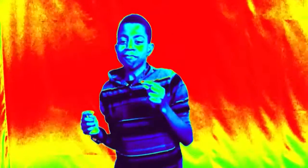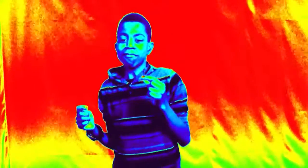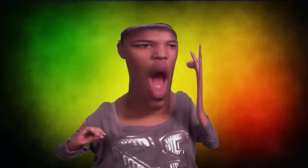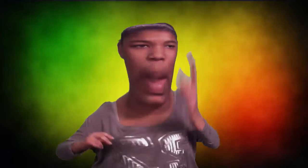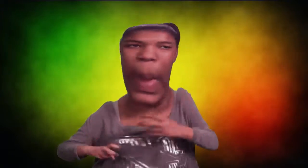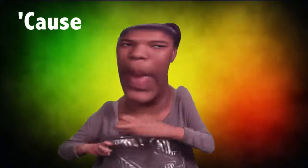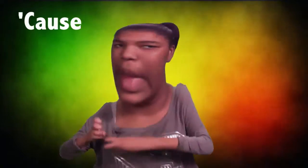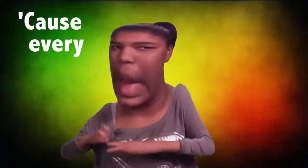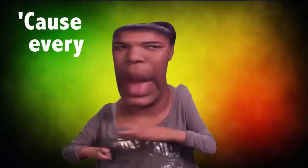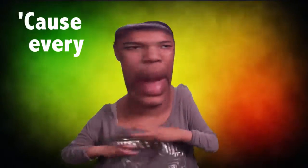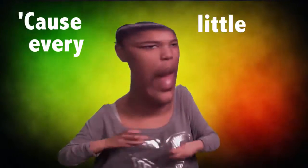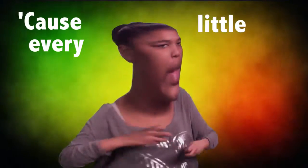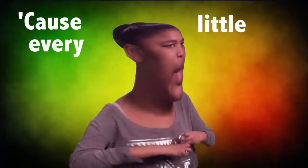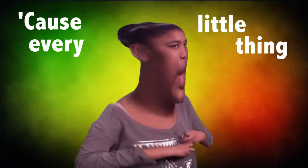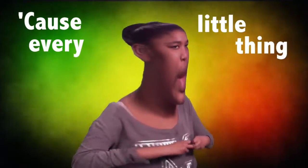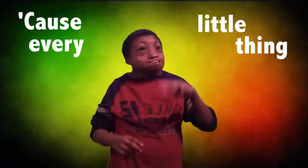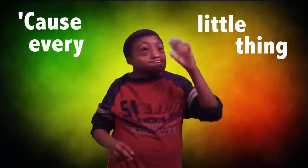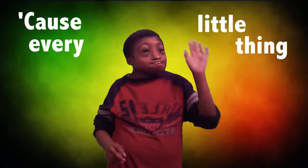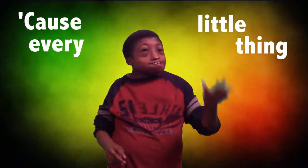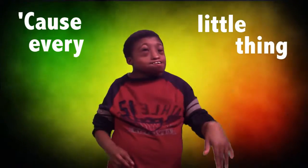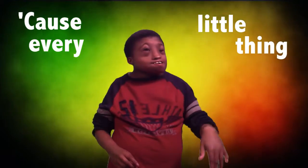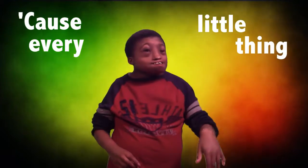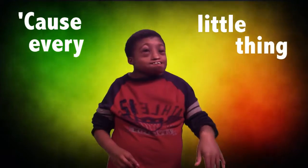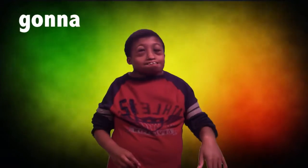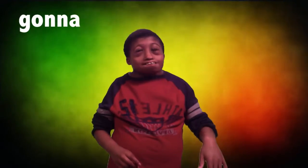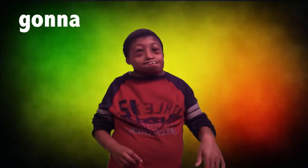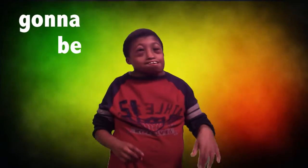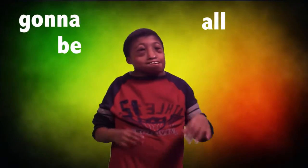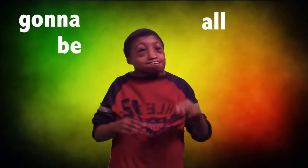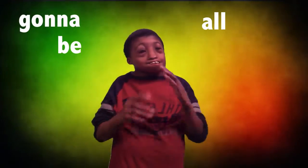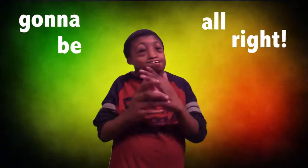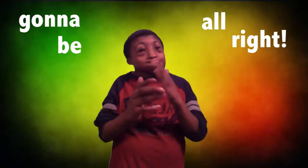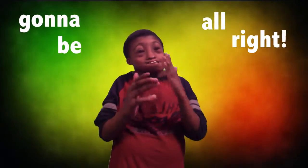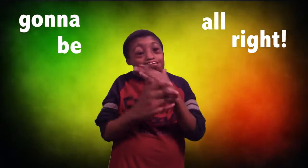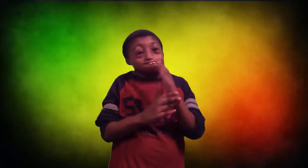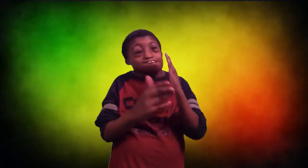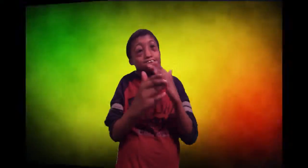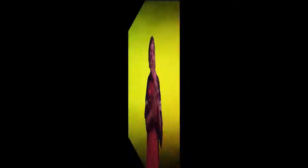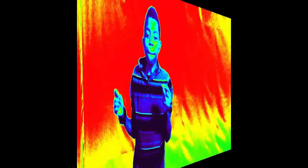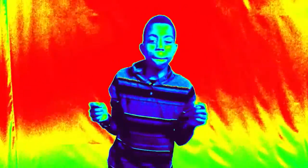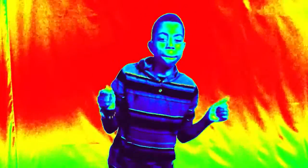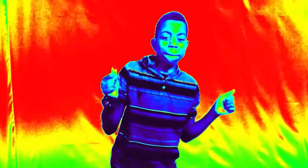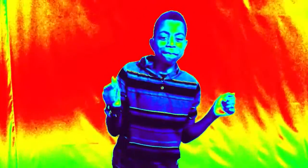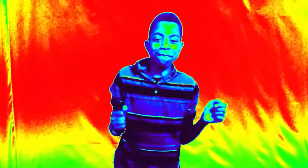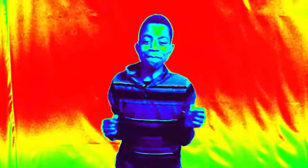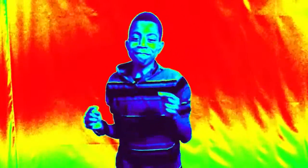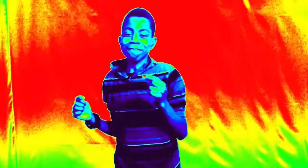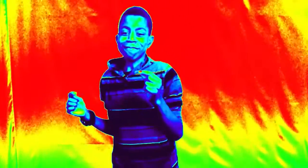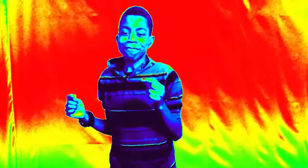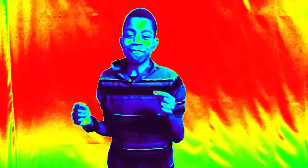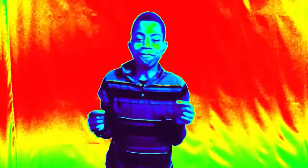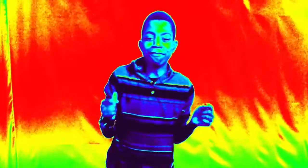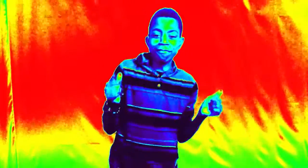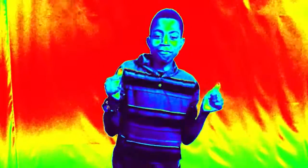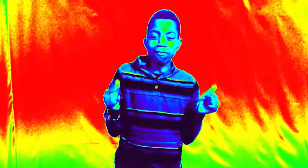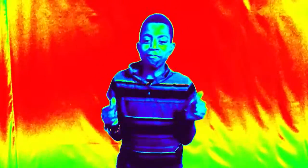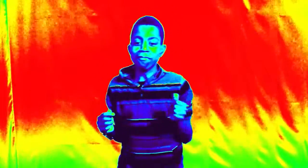a thing Cause every little thing Gonna be alright Don't worry Singing Don't